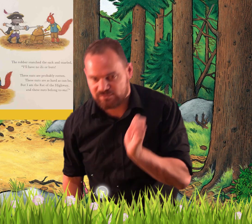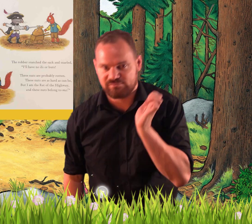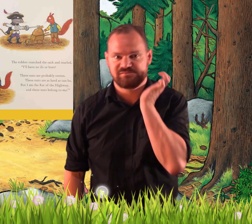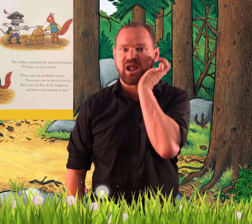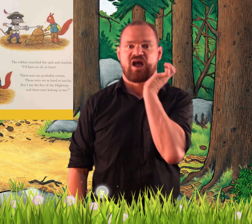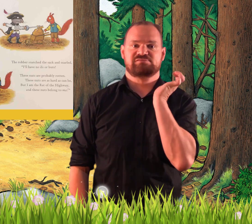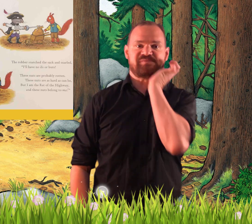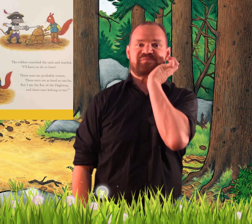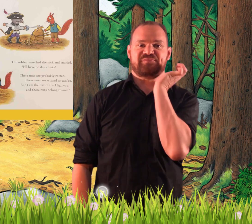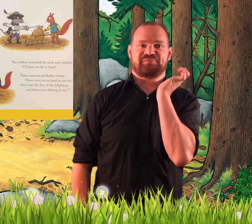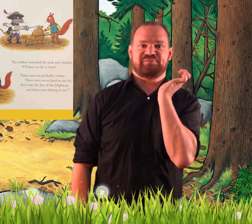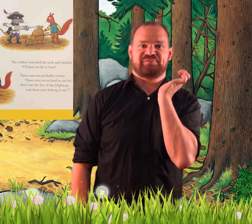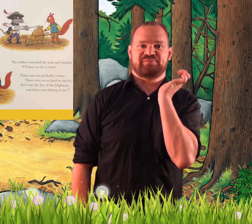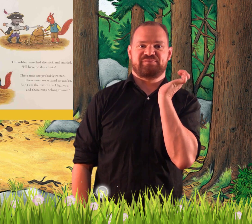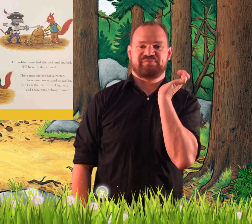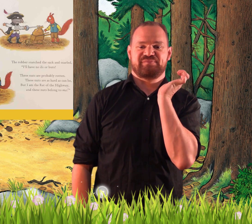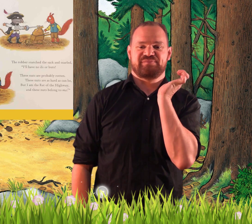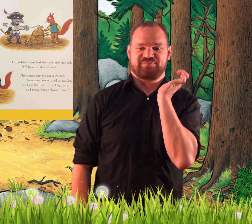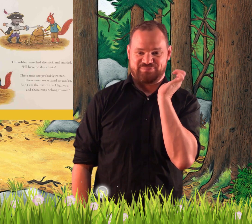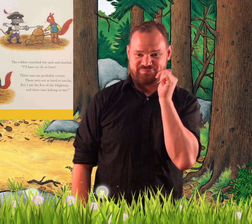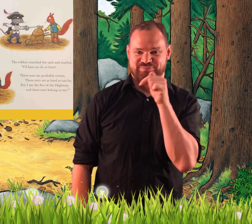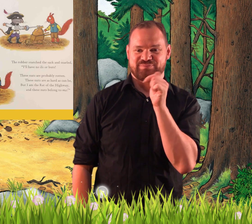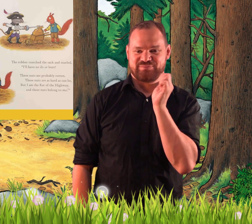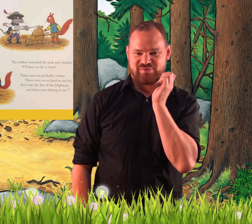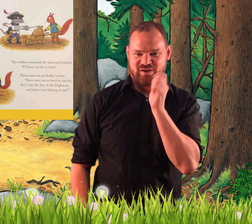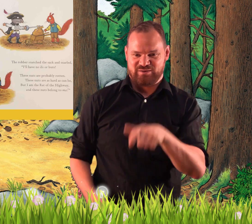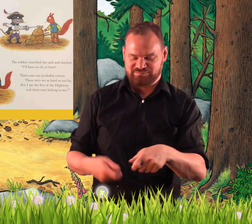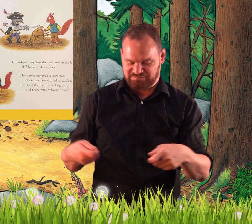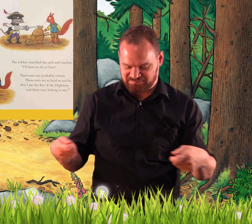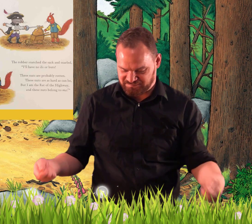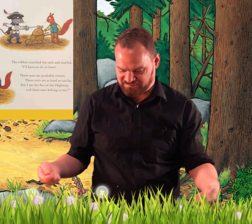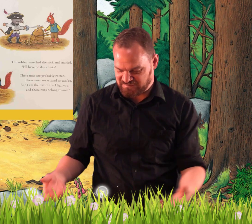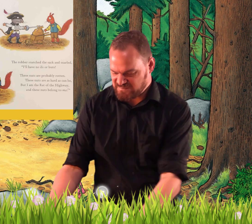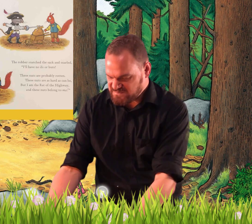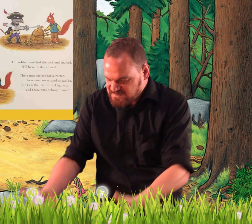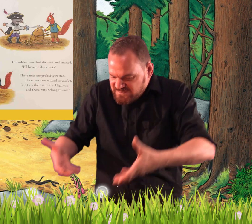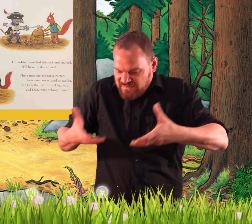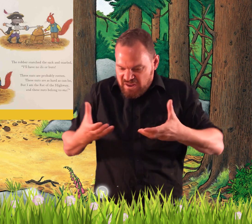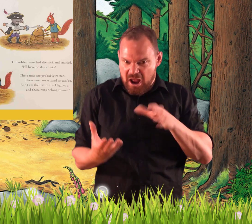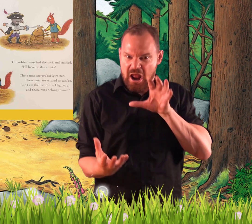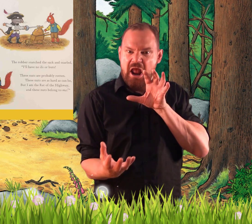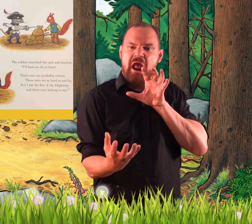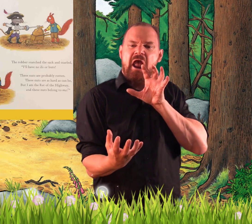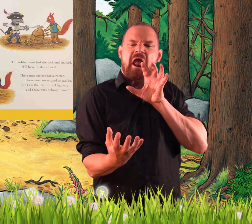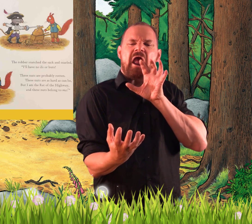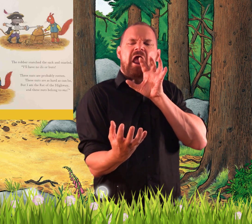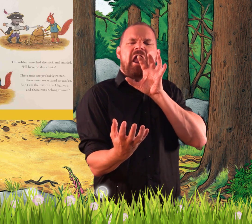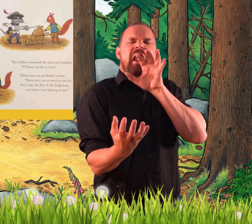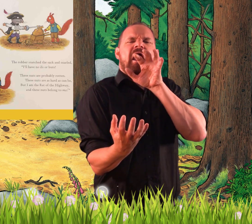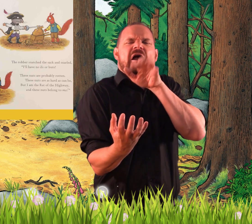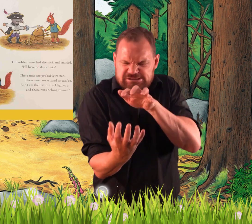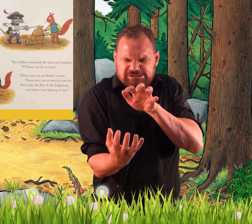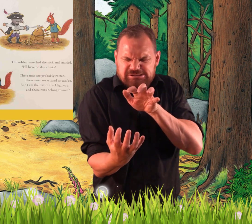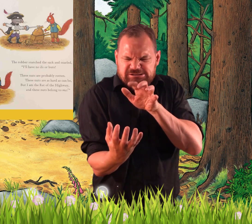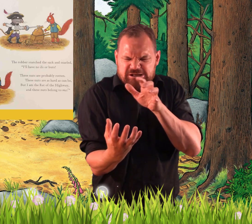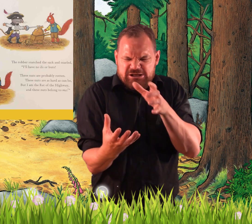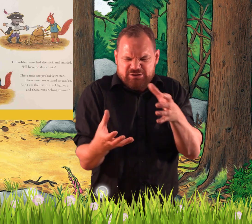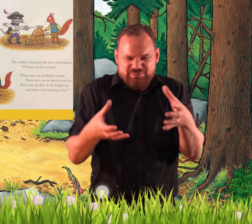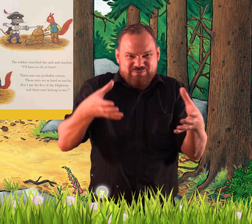a bag of nuts. "These nuts are as hard as can be, but I am the rat of the highway, and these nuts belong